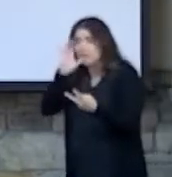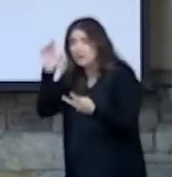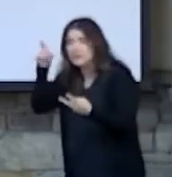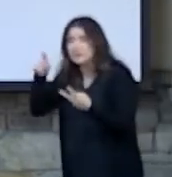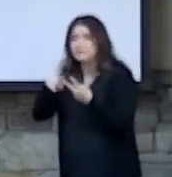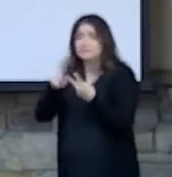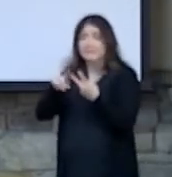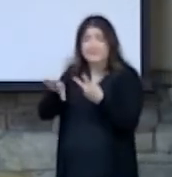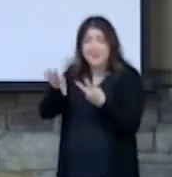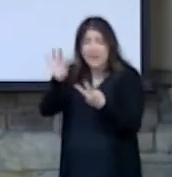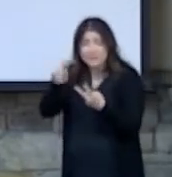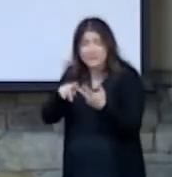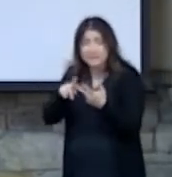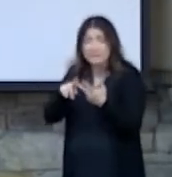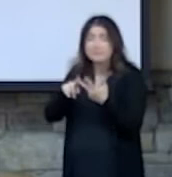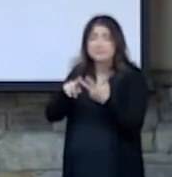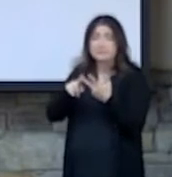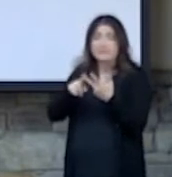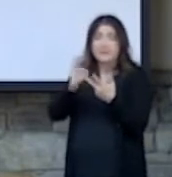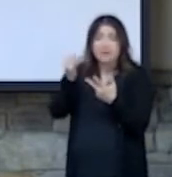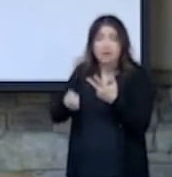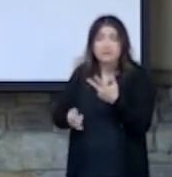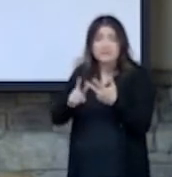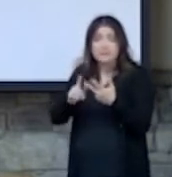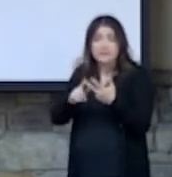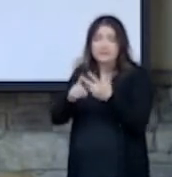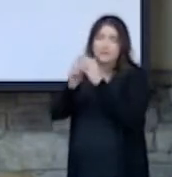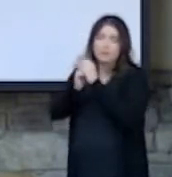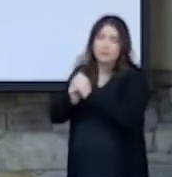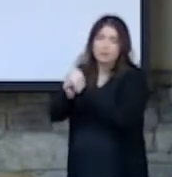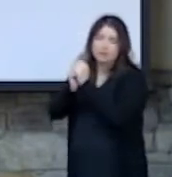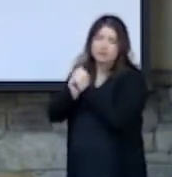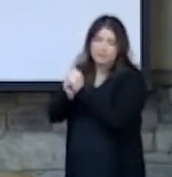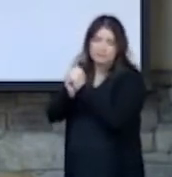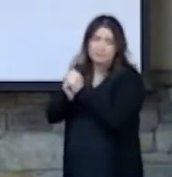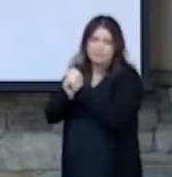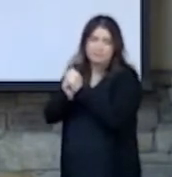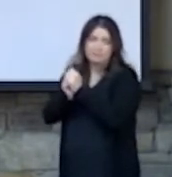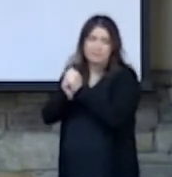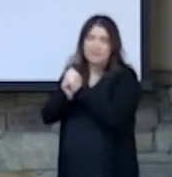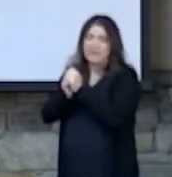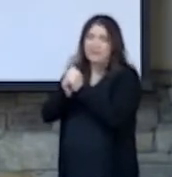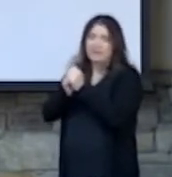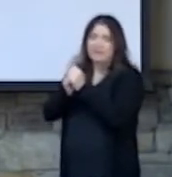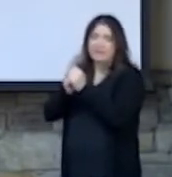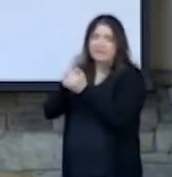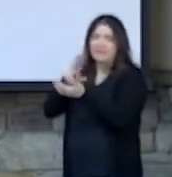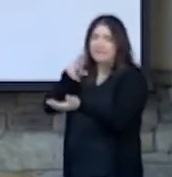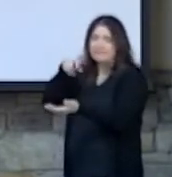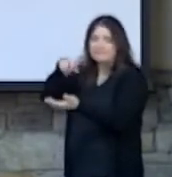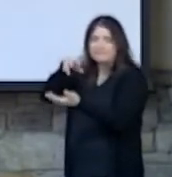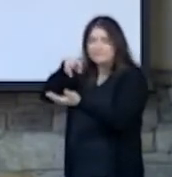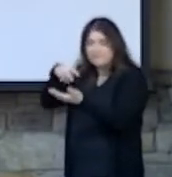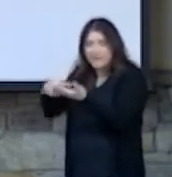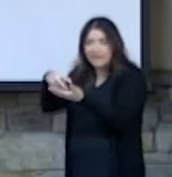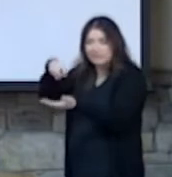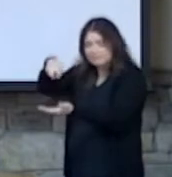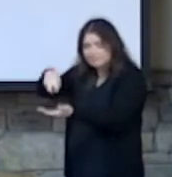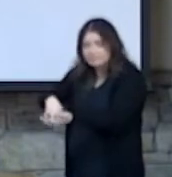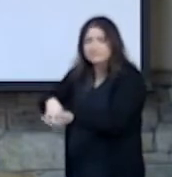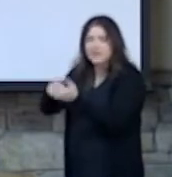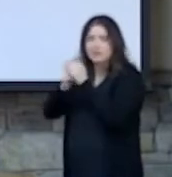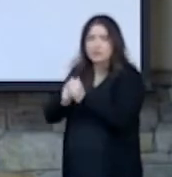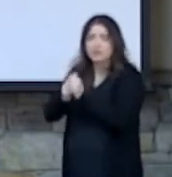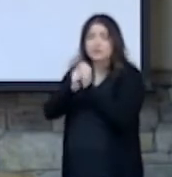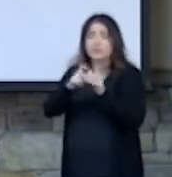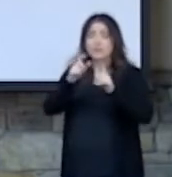found Him, and then ultimately they worshiped Him. They fell down and worshiped Jesus. The word for